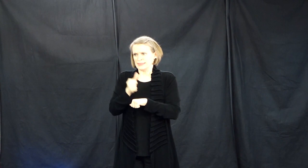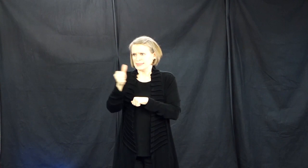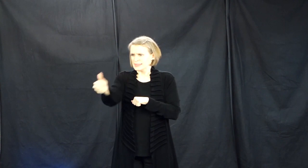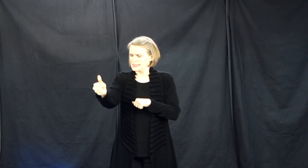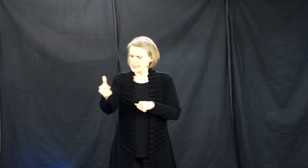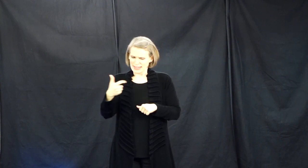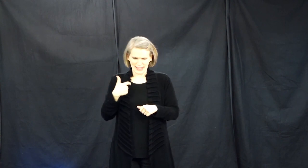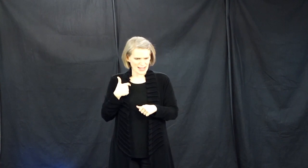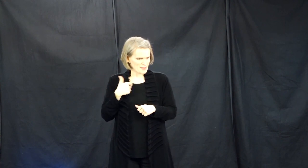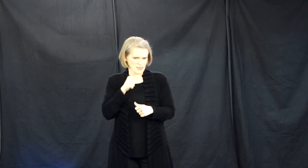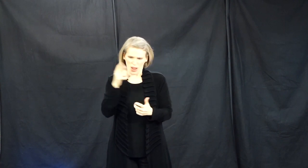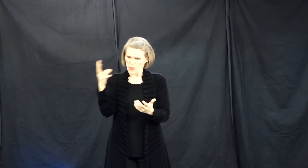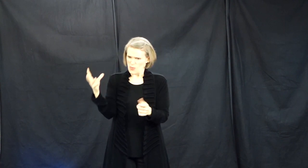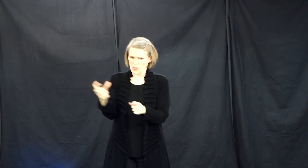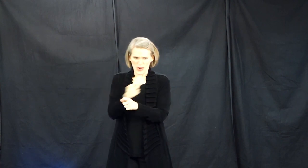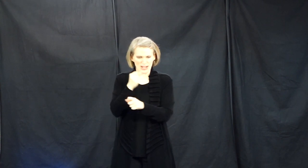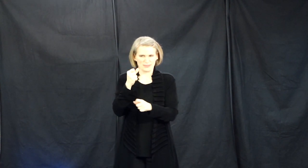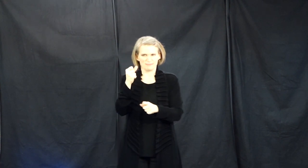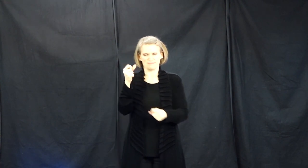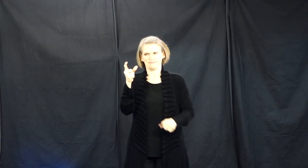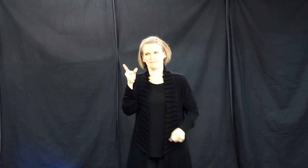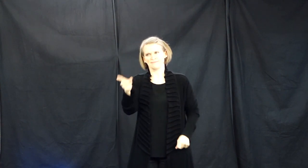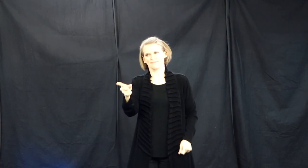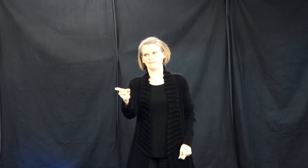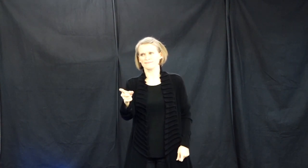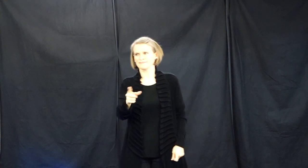it happens for the last time.